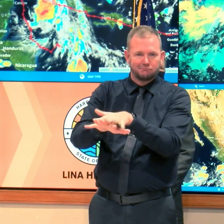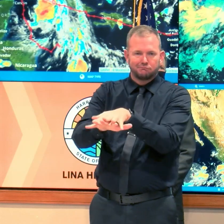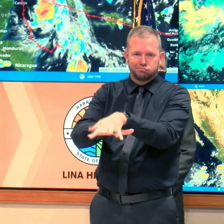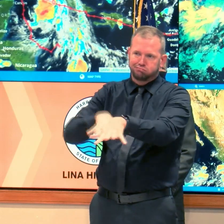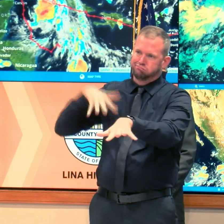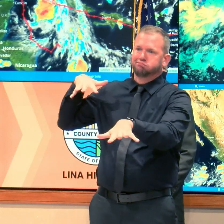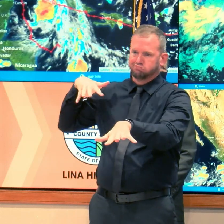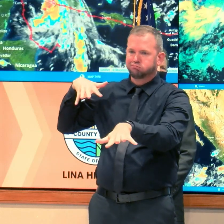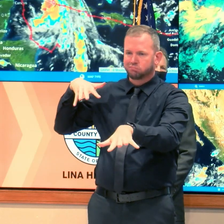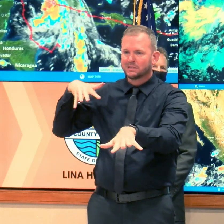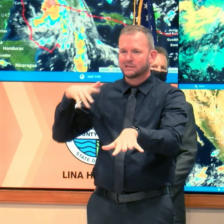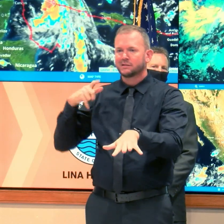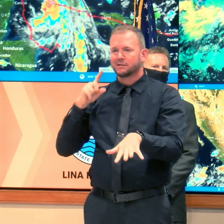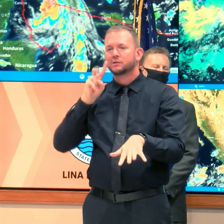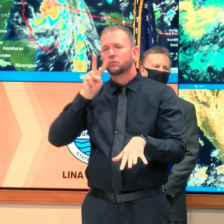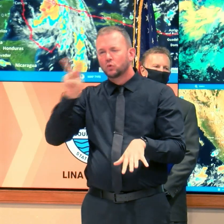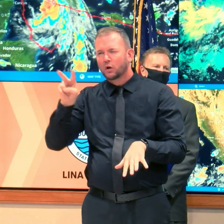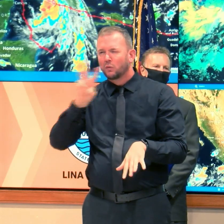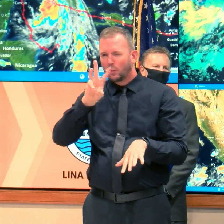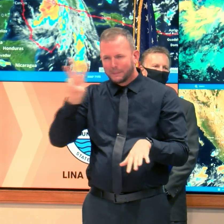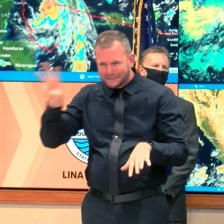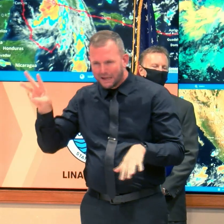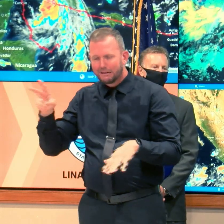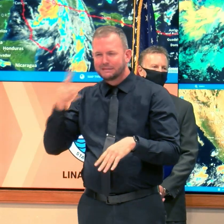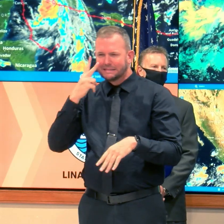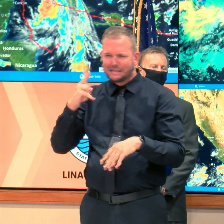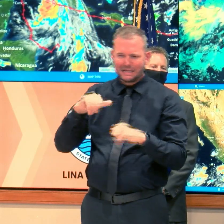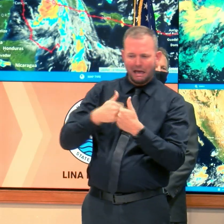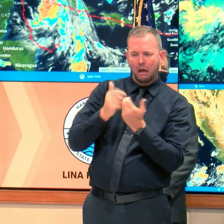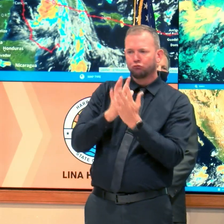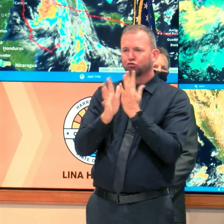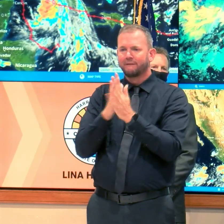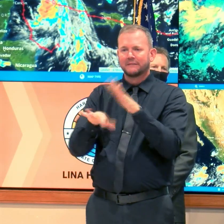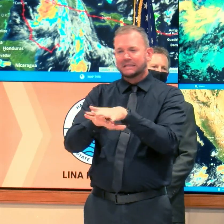west. And that could possibly start tomorrow,